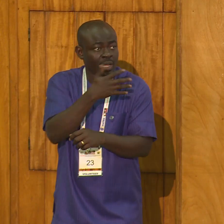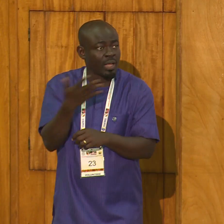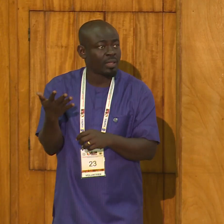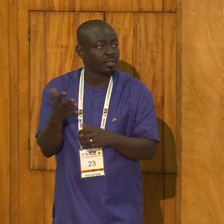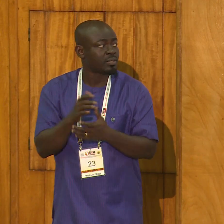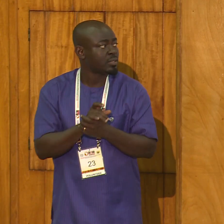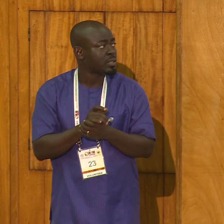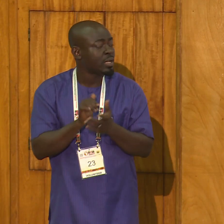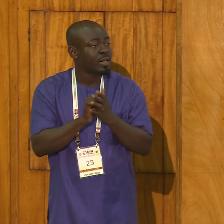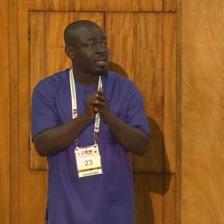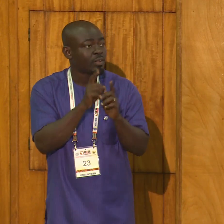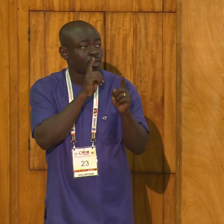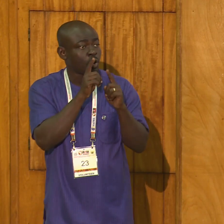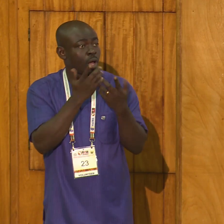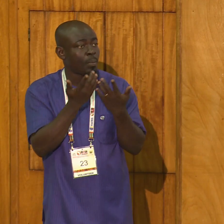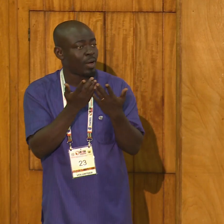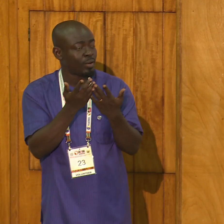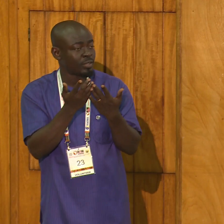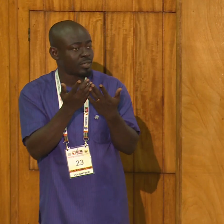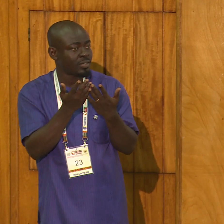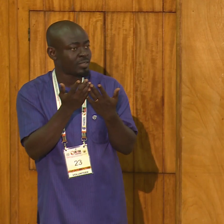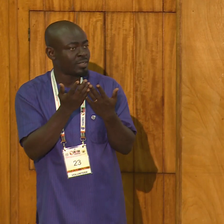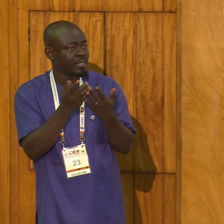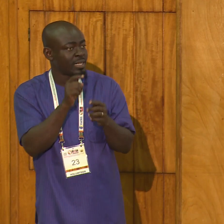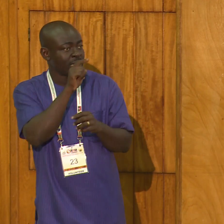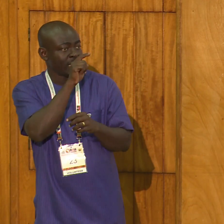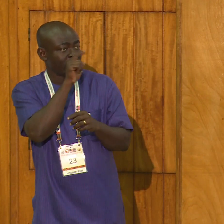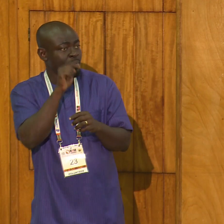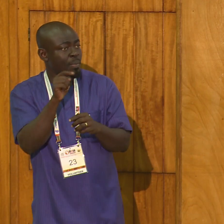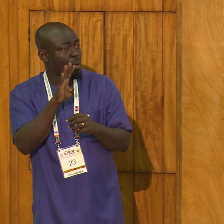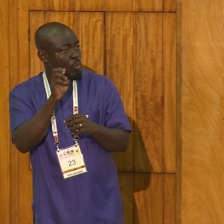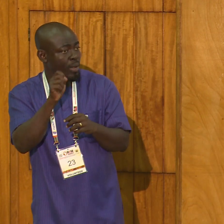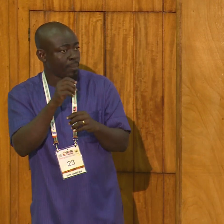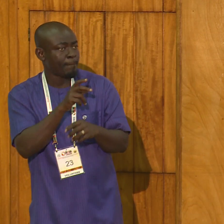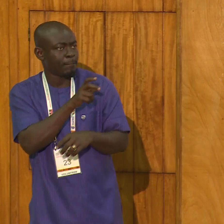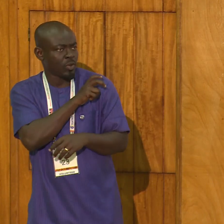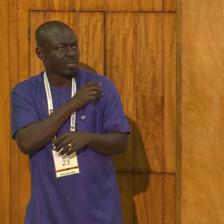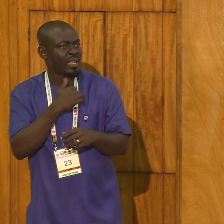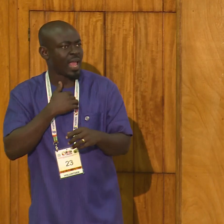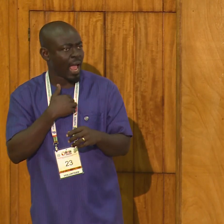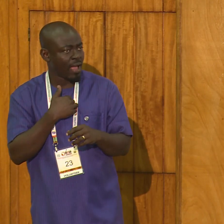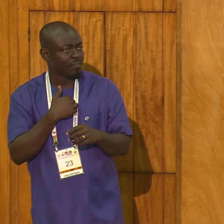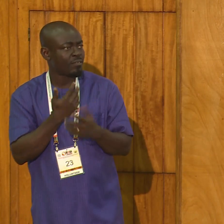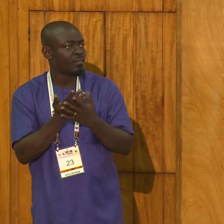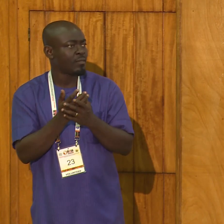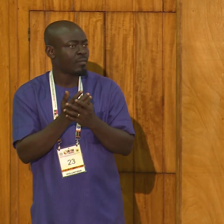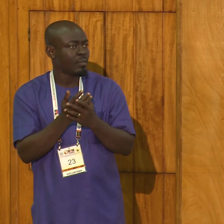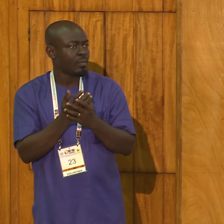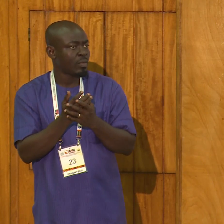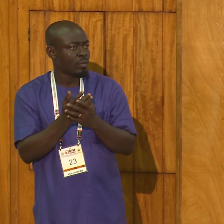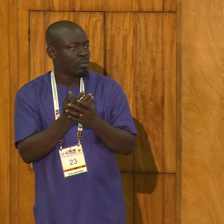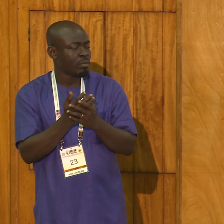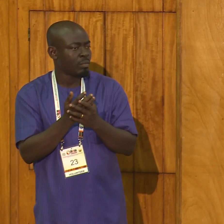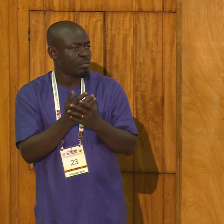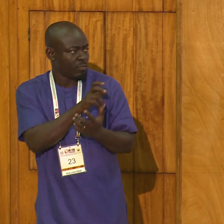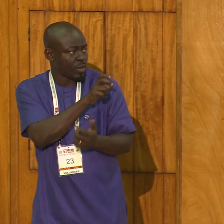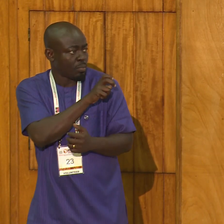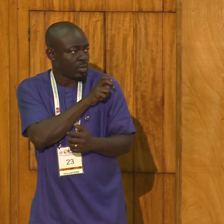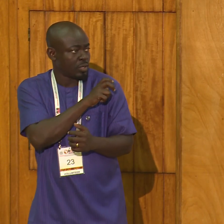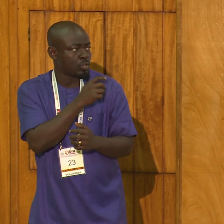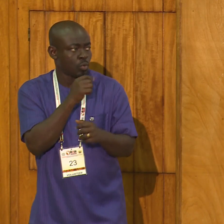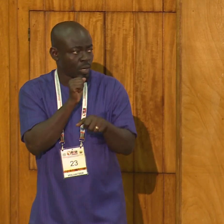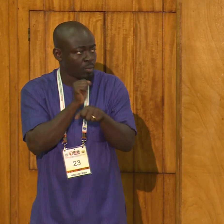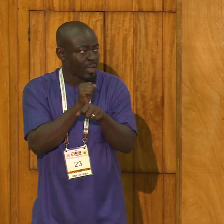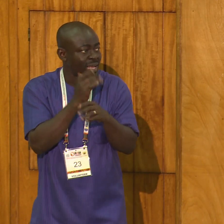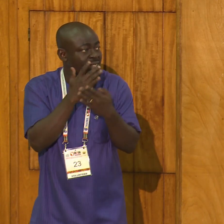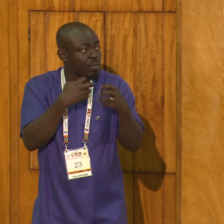why I talked about Zimbabwe Republic Police. They've got a victim-friendly unit. So we work closely because some of the issues we can't